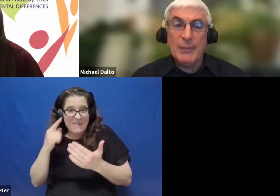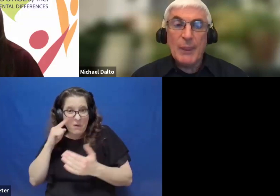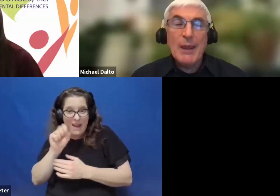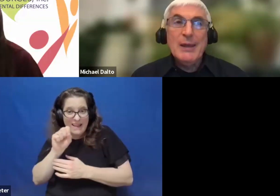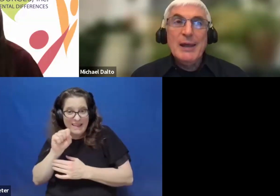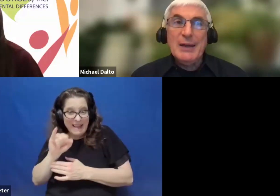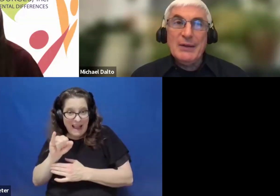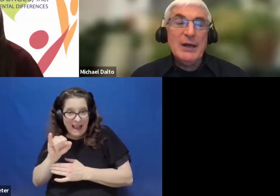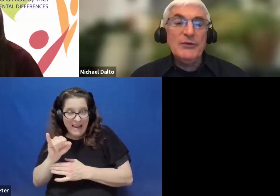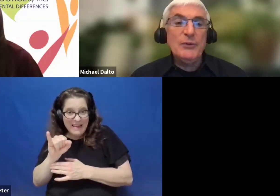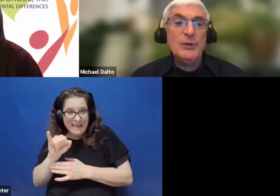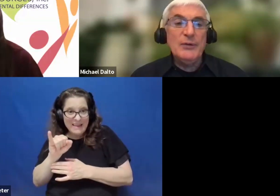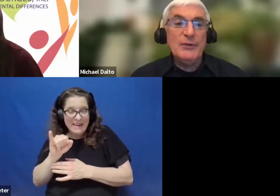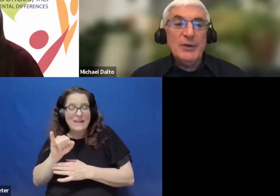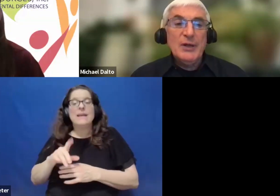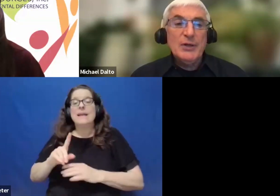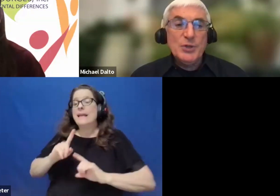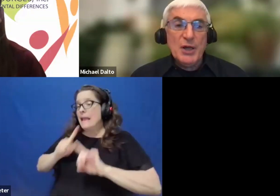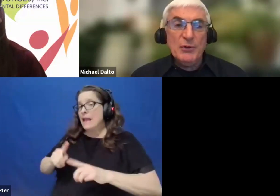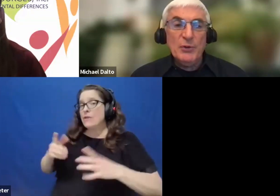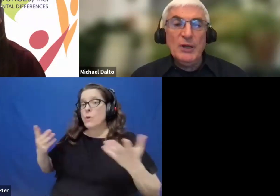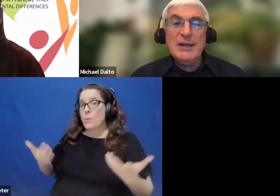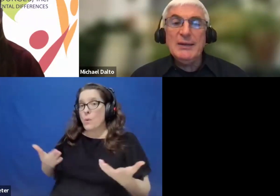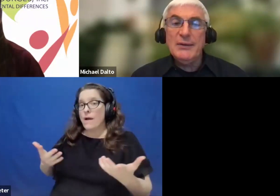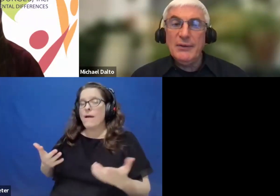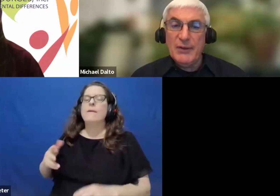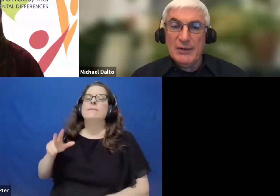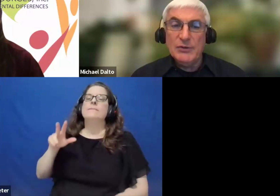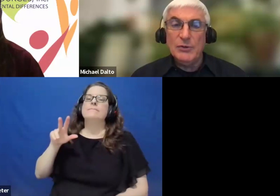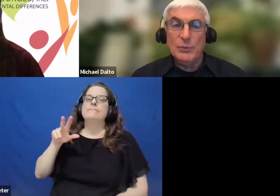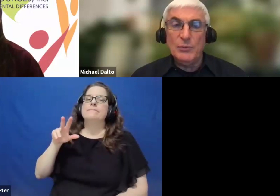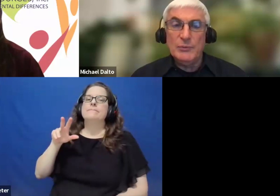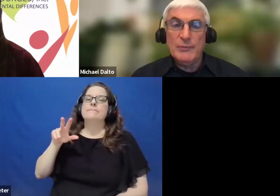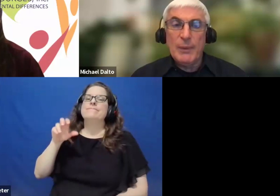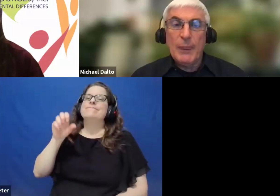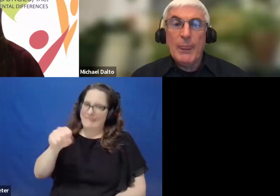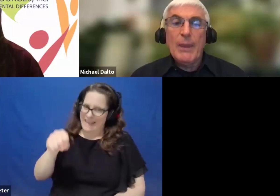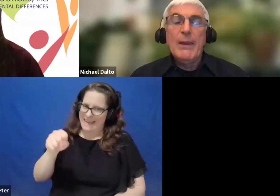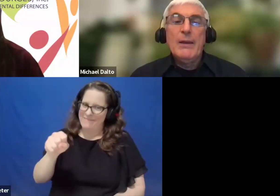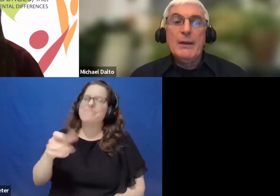SSI? And the answer is generally they do.